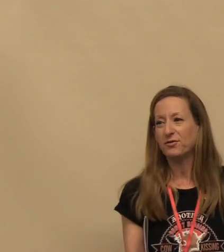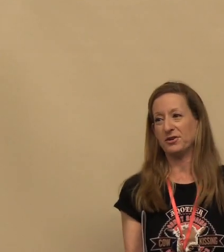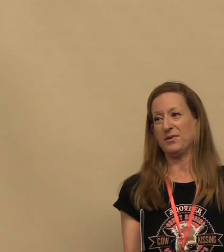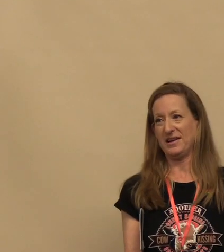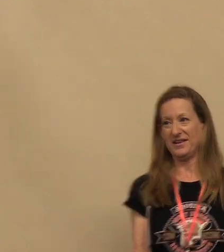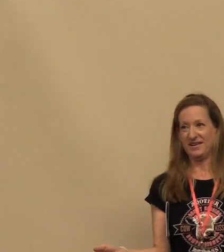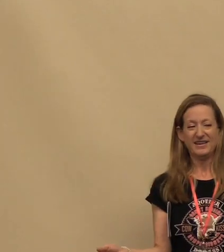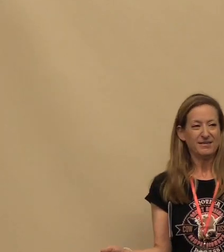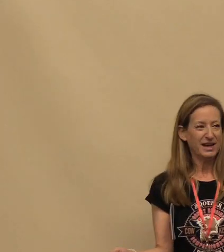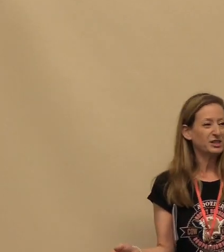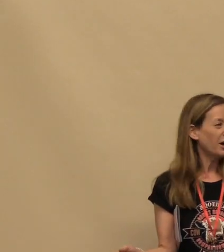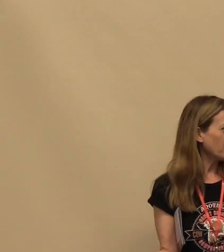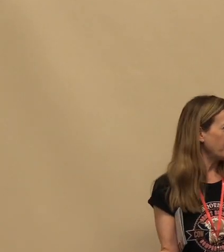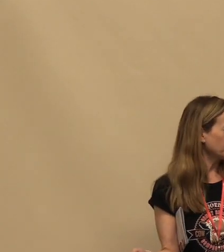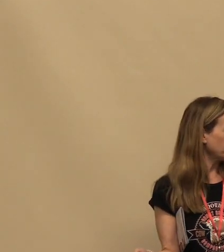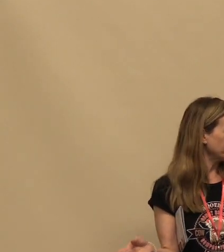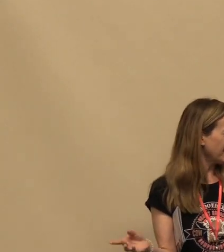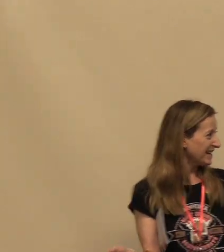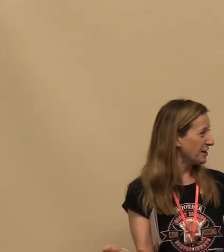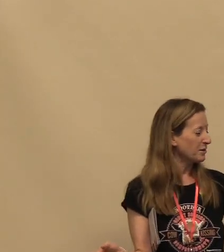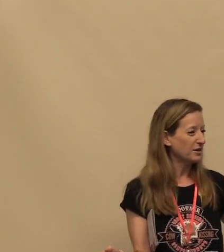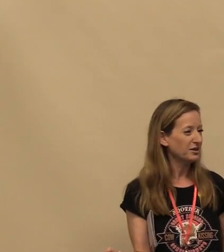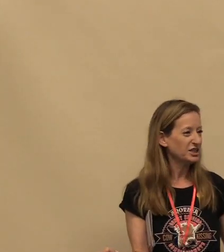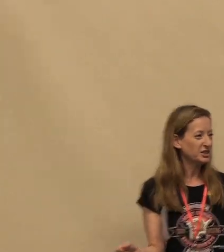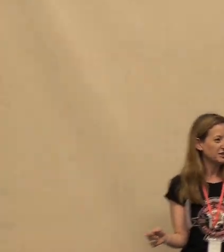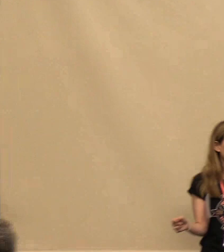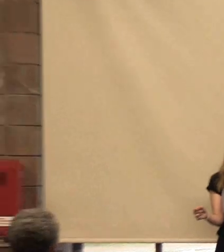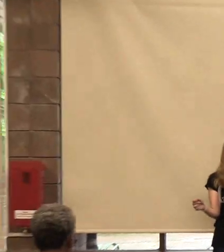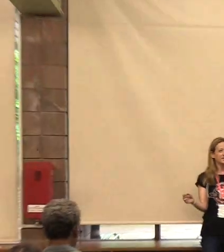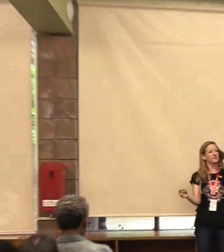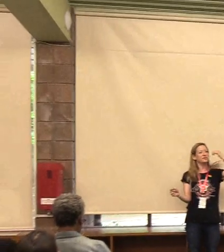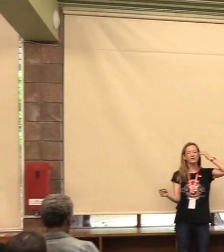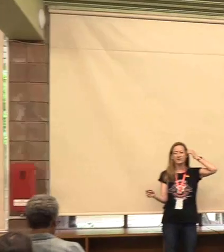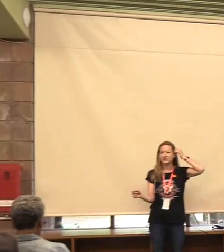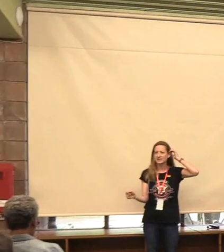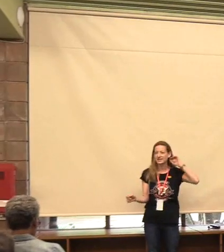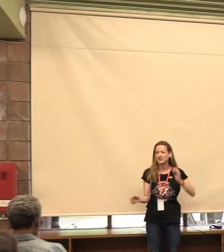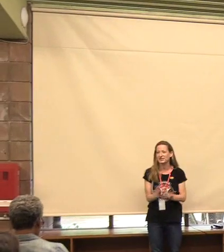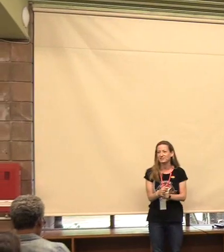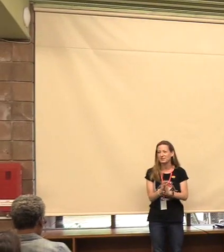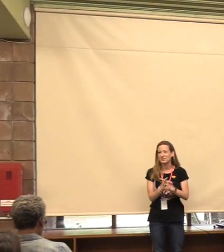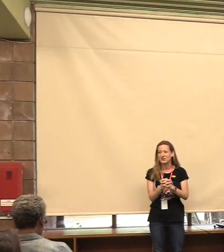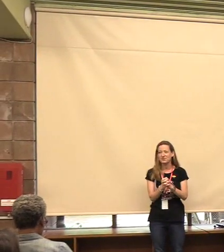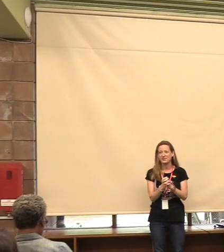is everywhere. I saw her picture. I said, I know her. She cooks that amazing food in